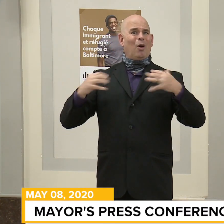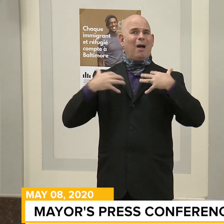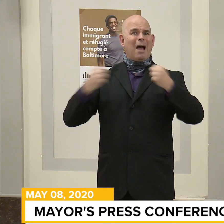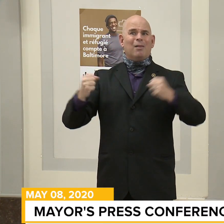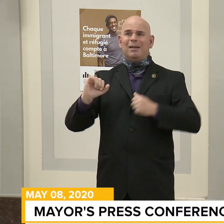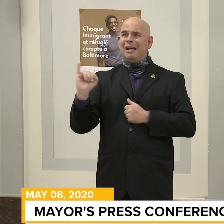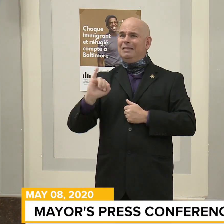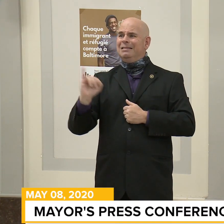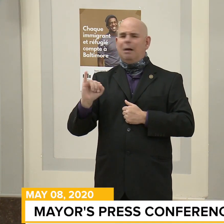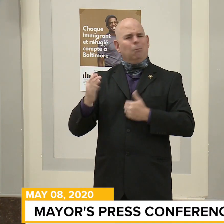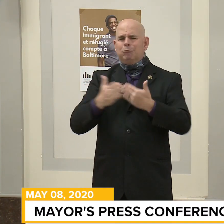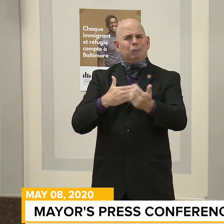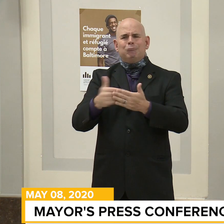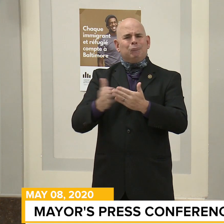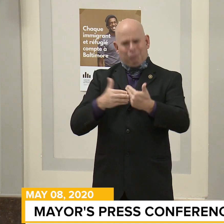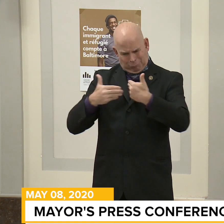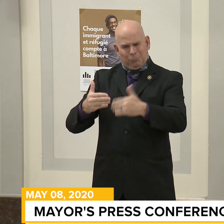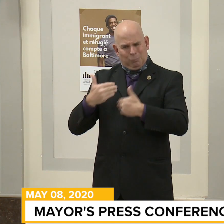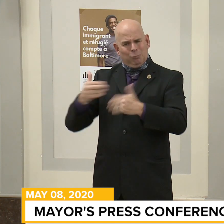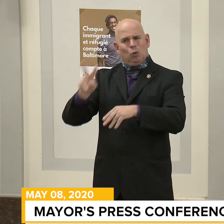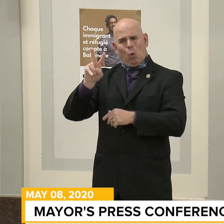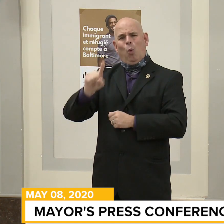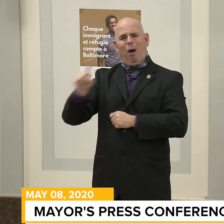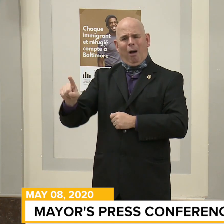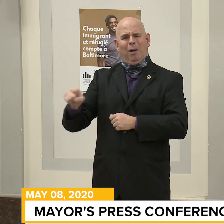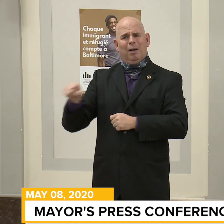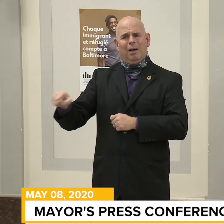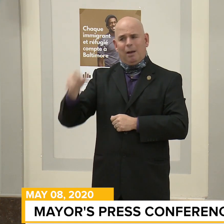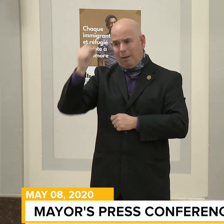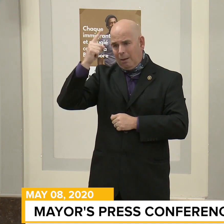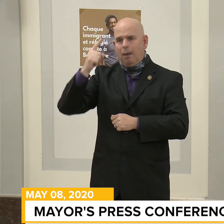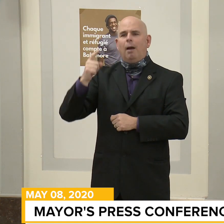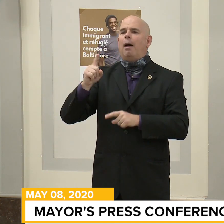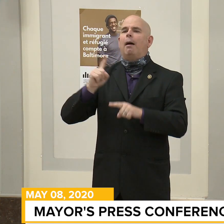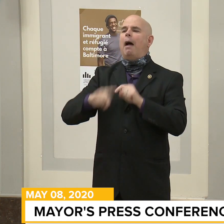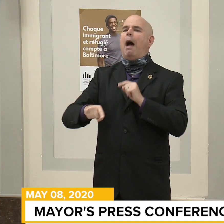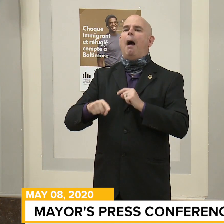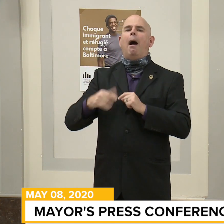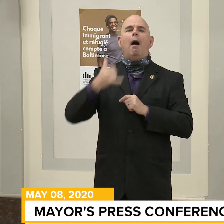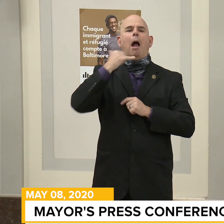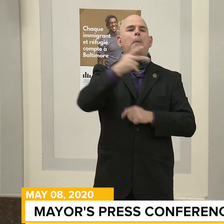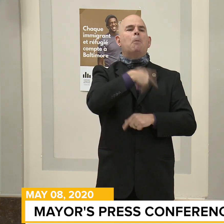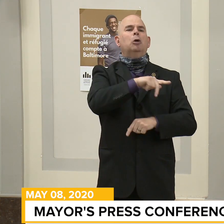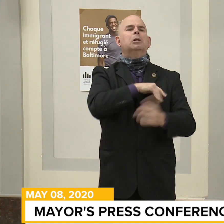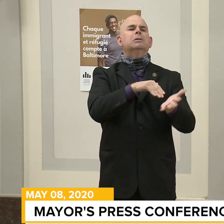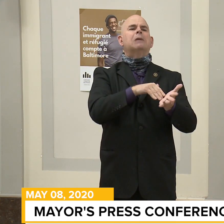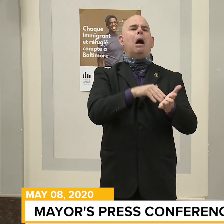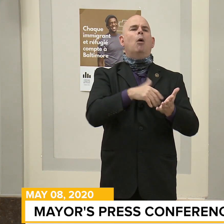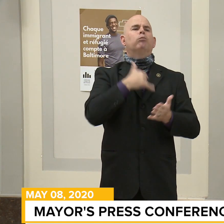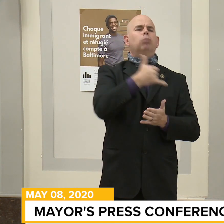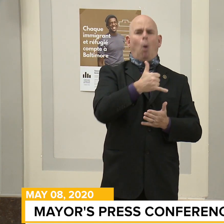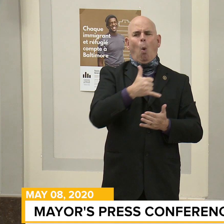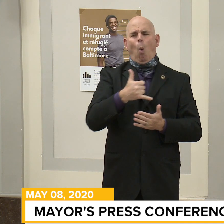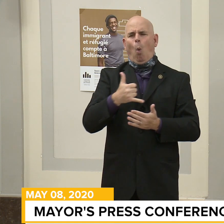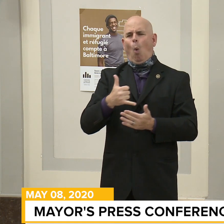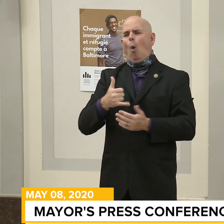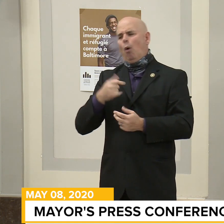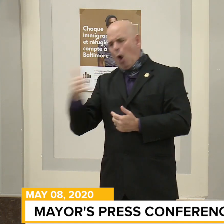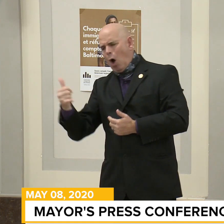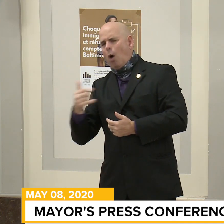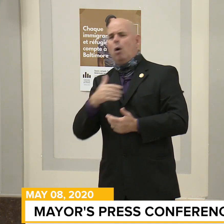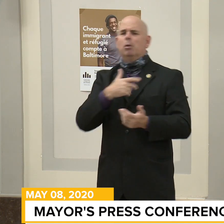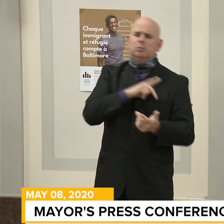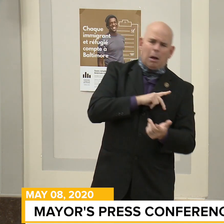mild symptoms. 211 is not a replacement for your primary care physician if you have one, nor should it be used if a resident is